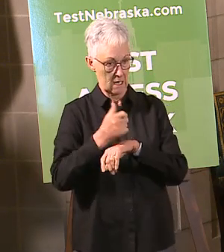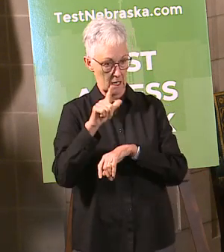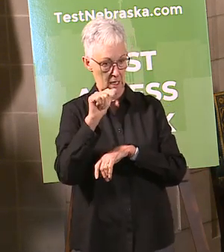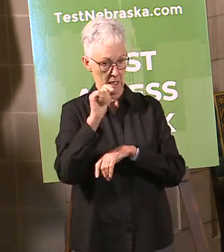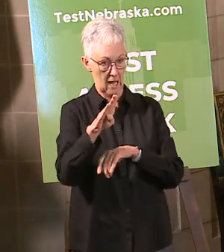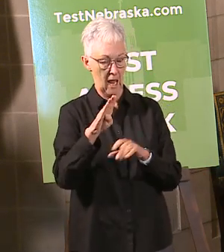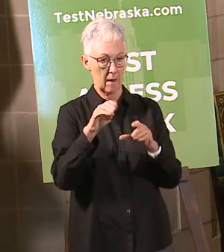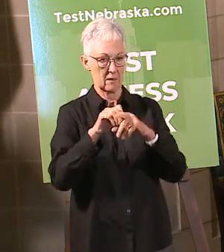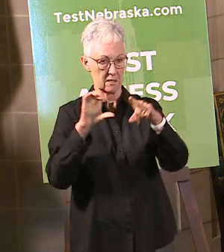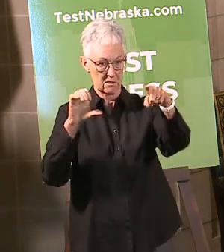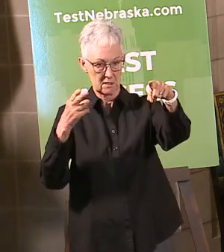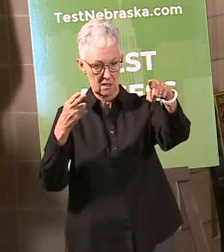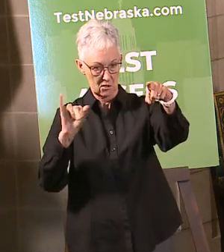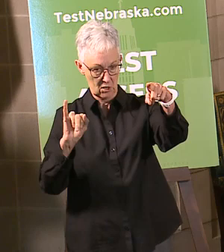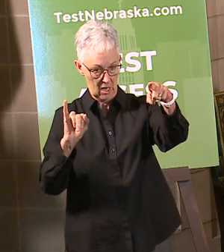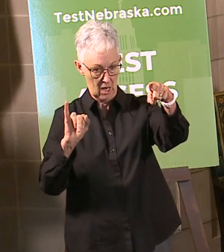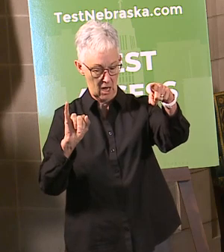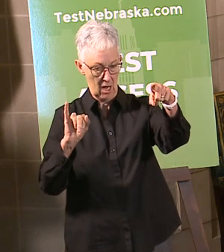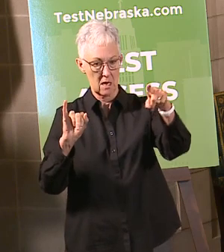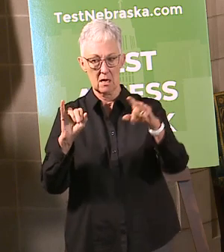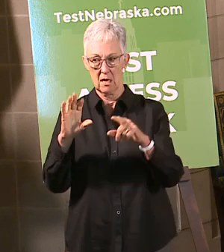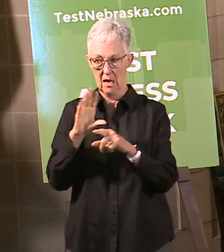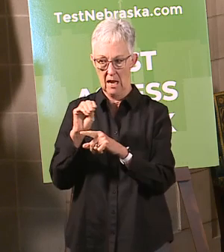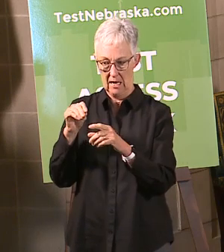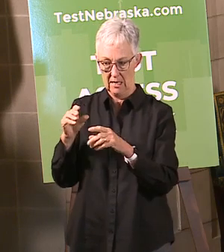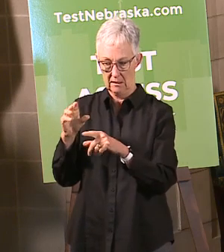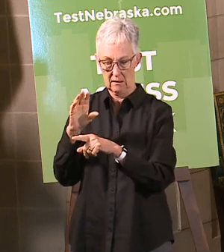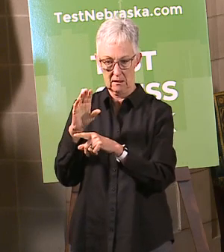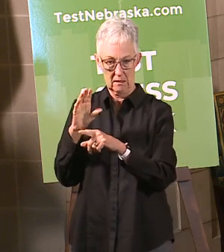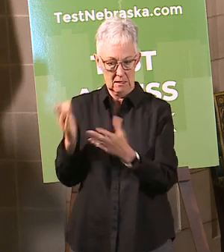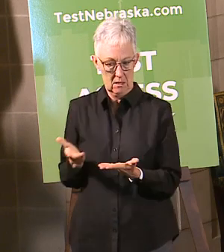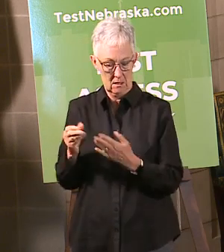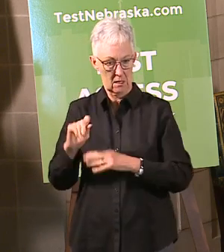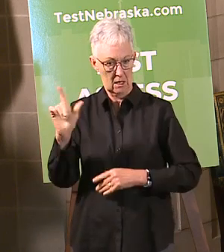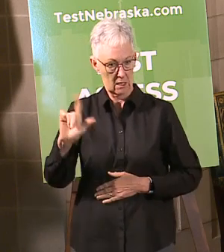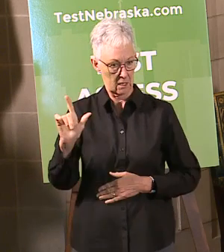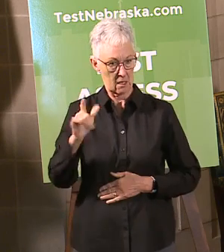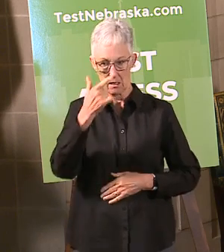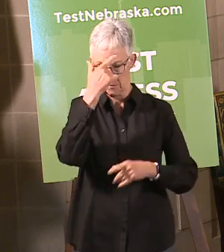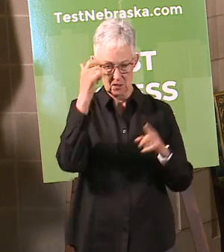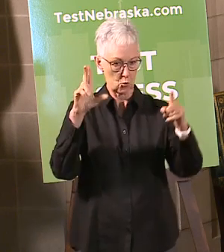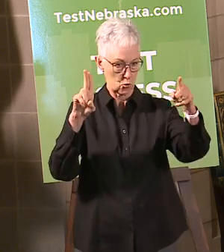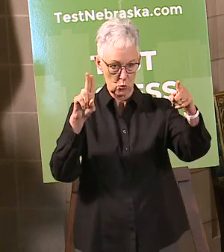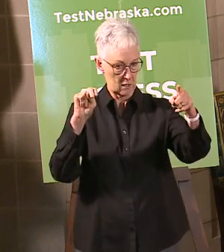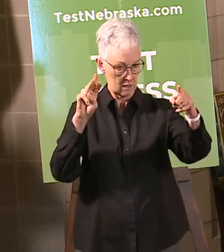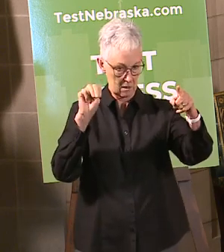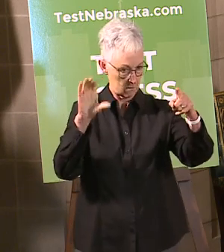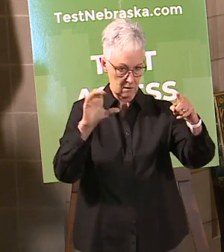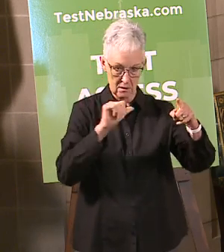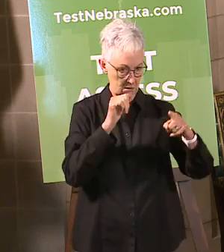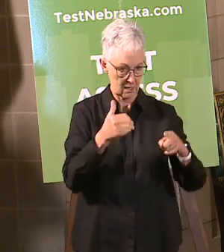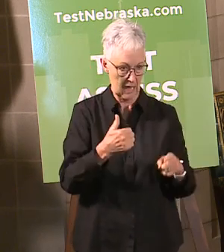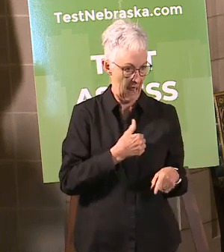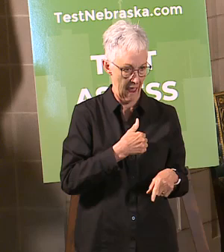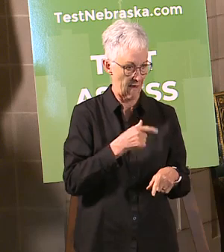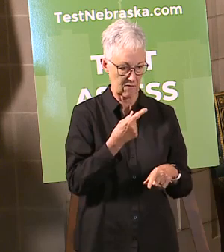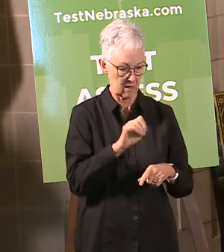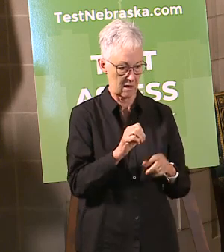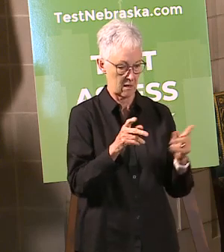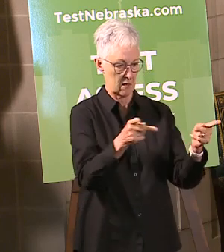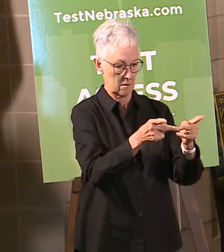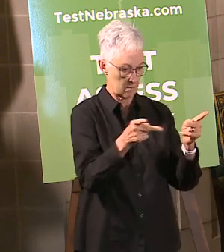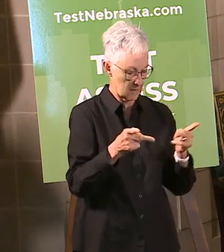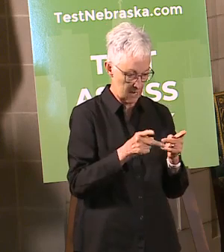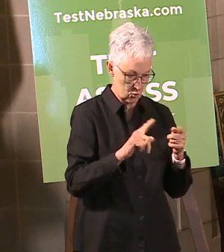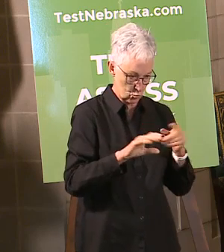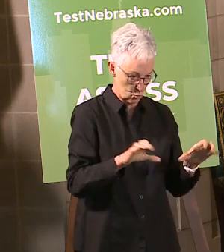because neither the public health lab nor UNMC have the space to be able to do it and they couldn't do it in the short time frame that we were talking about, nor did they have the machines to be able to do it,